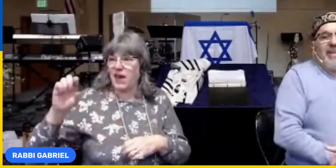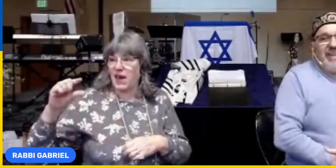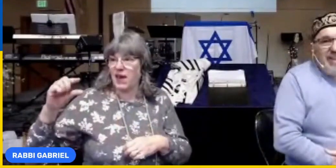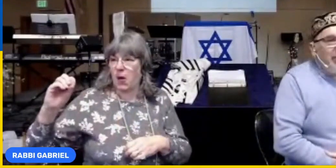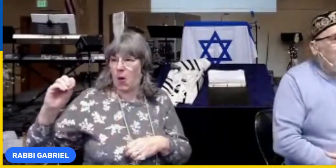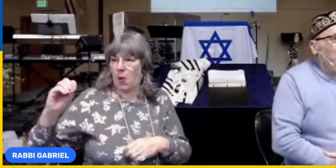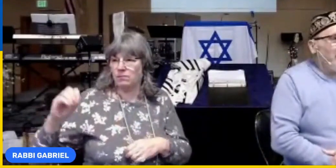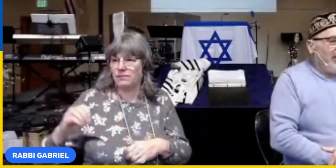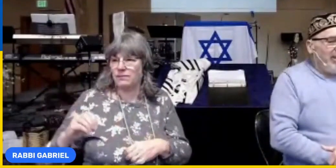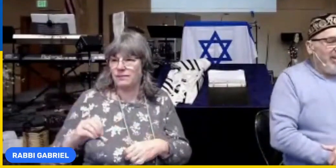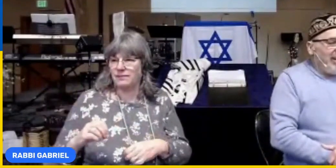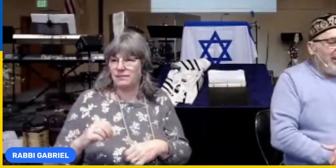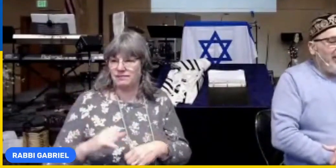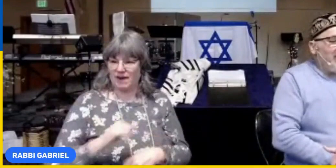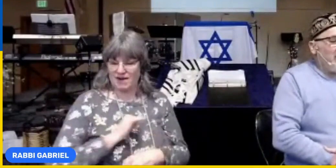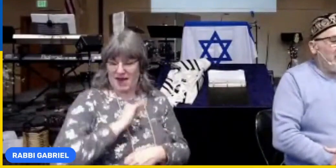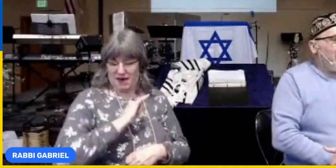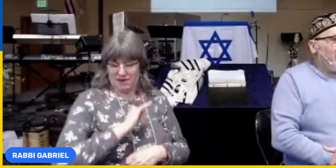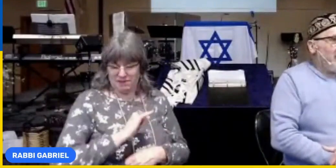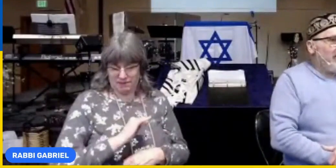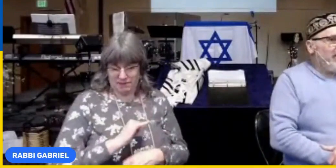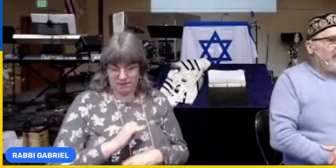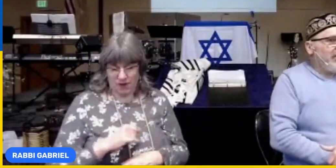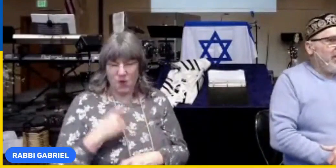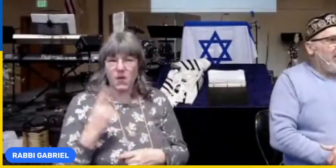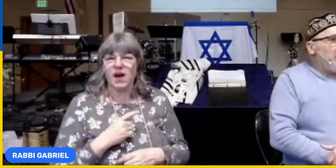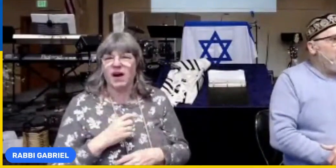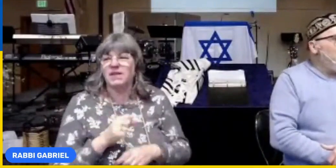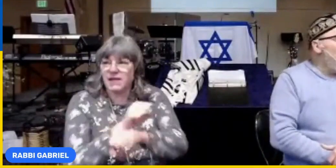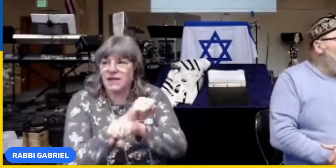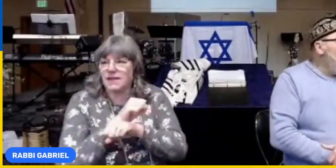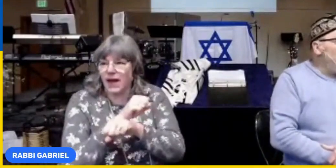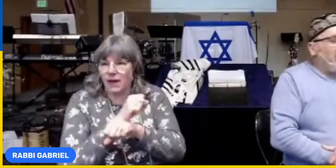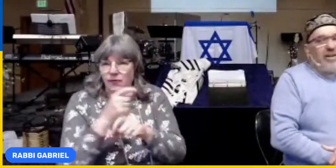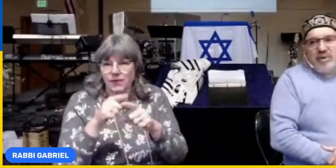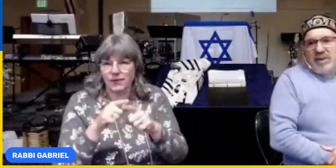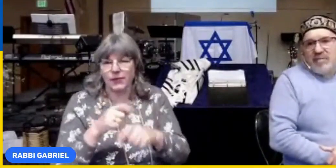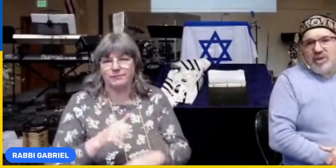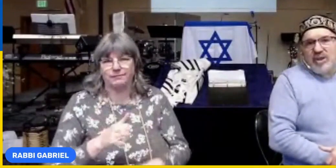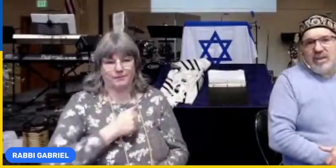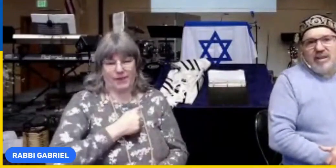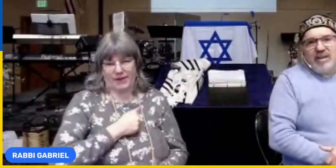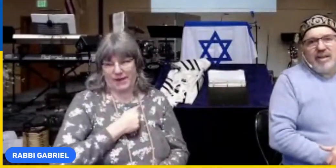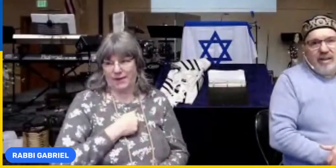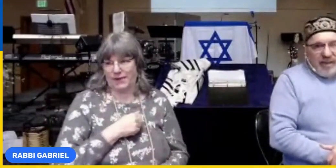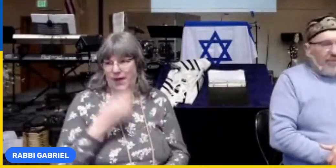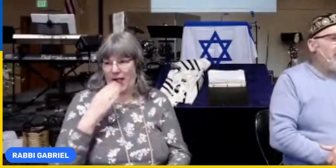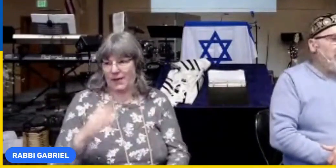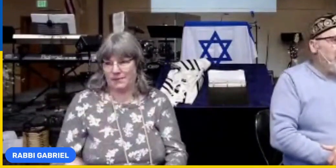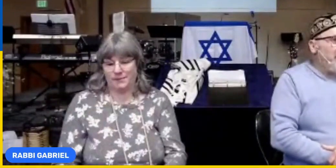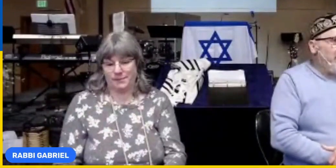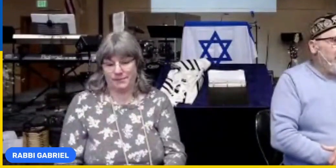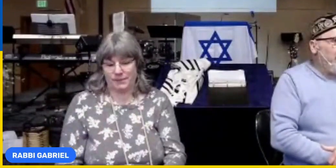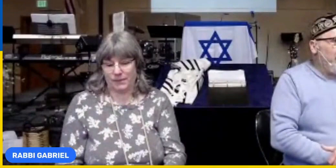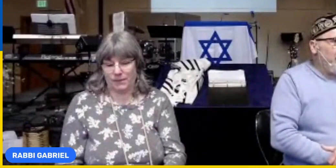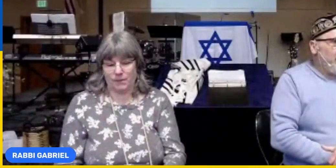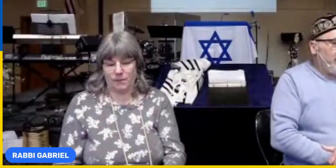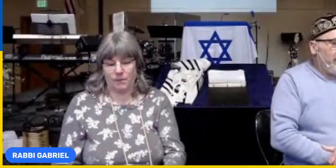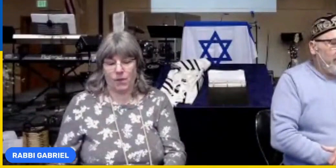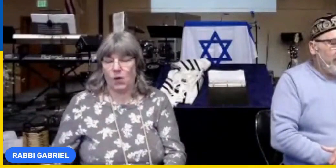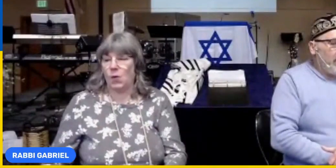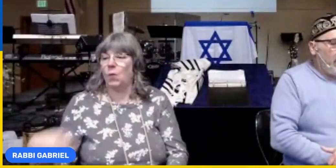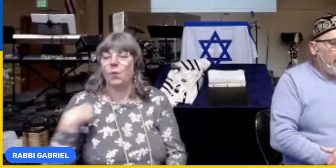own evil inclination. We all need redemption and freedom.